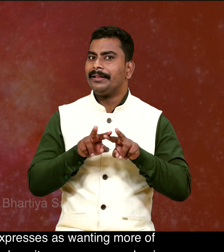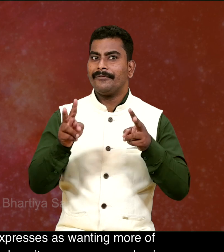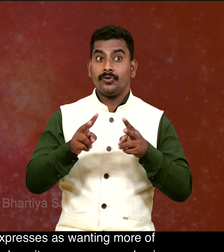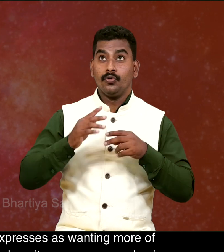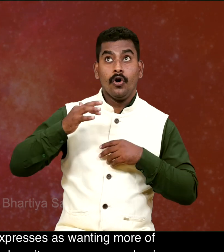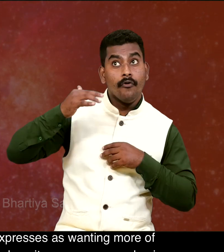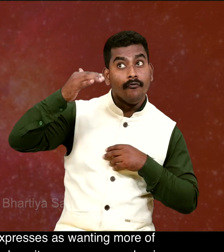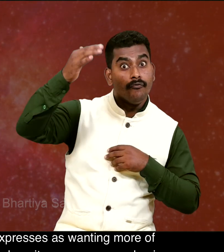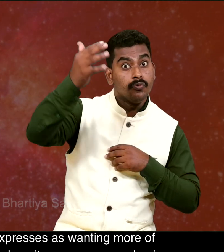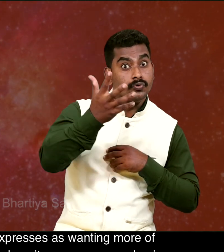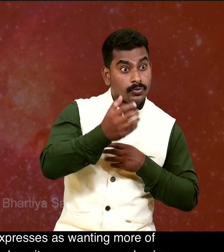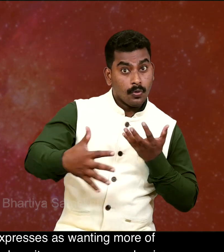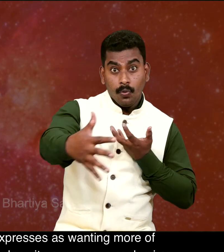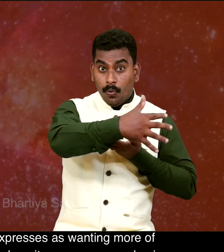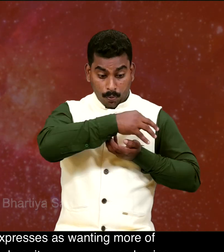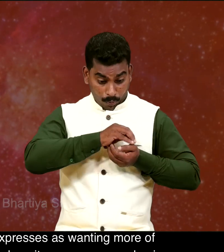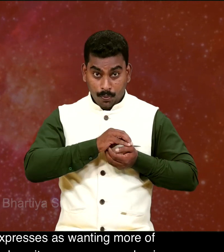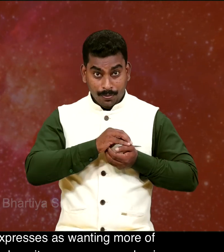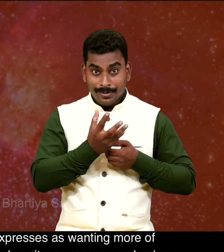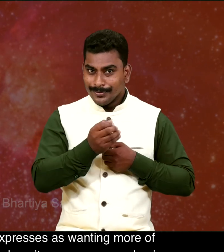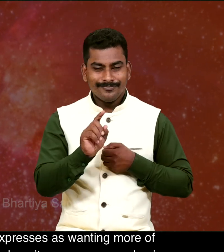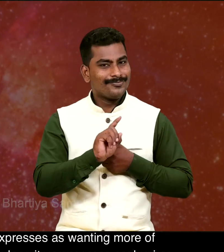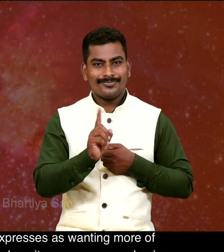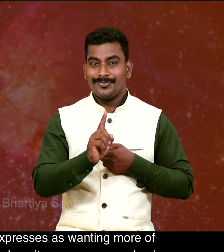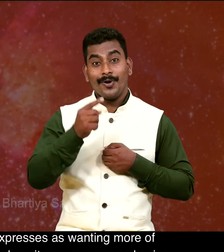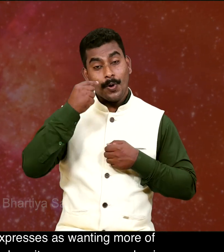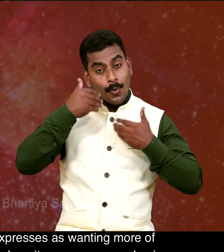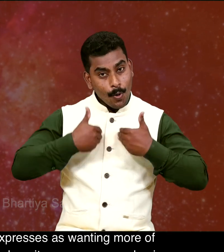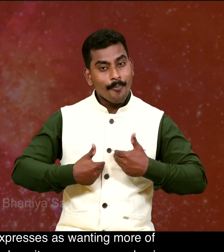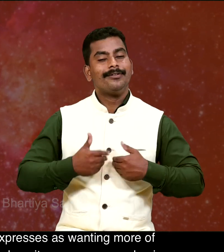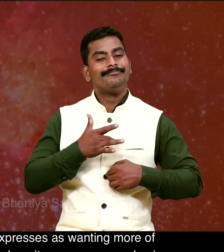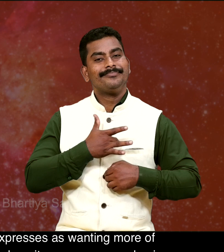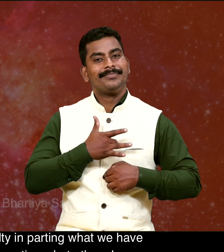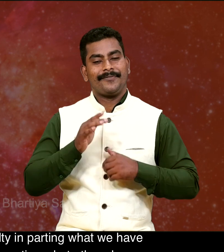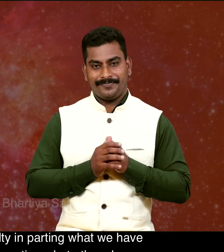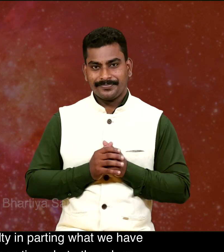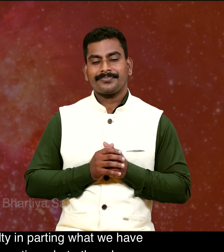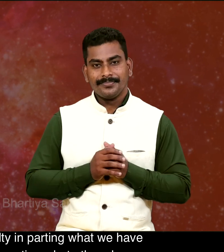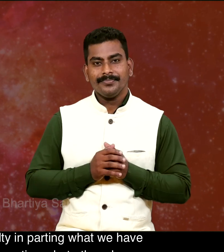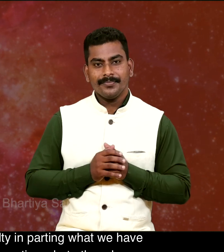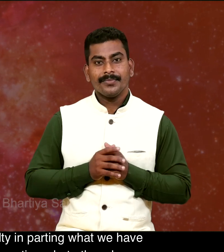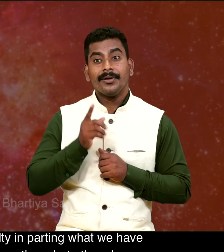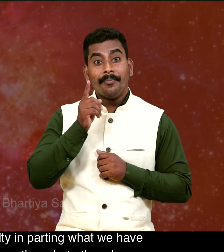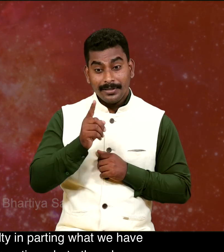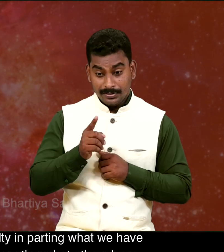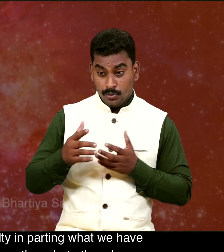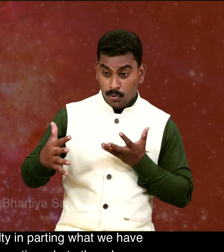already has. It may express as having difficulty in parting what we